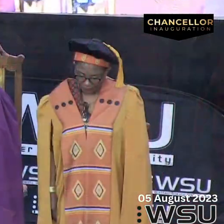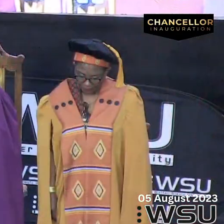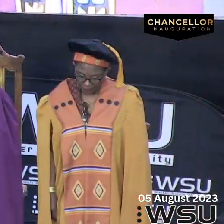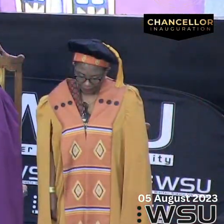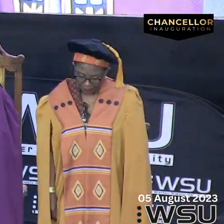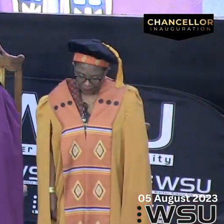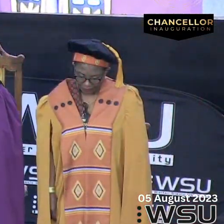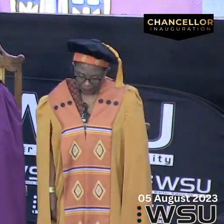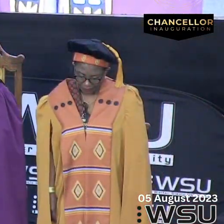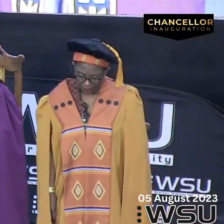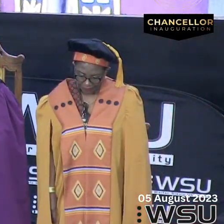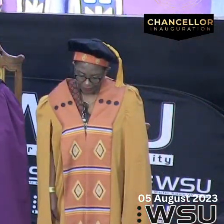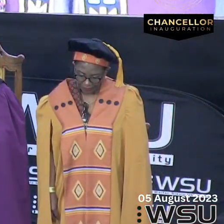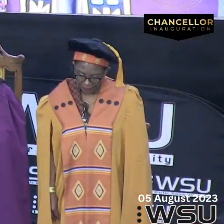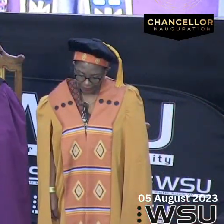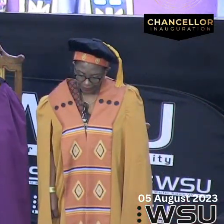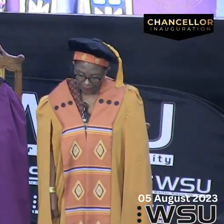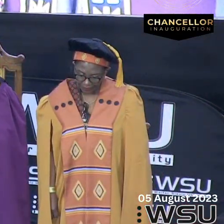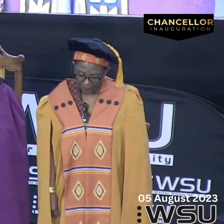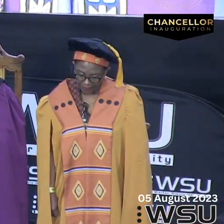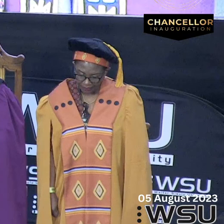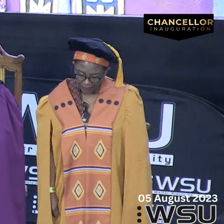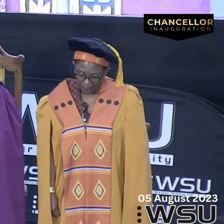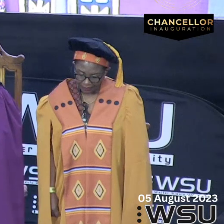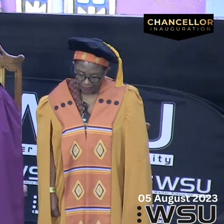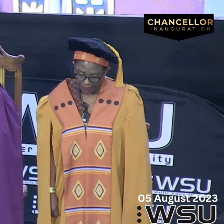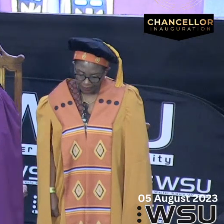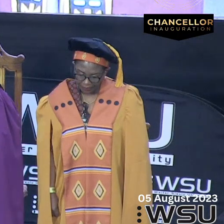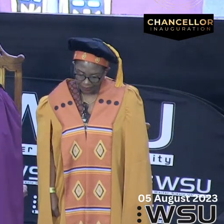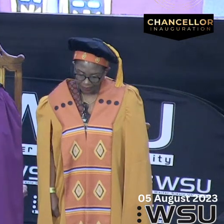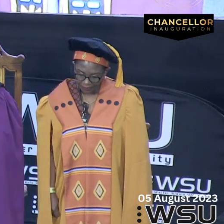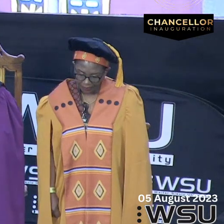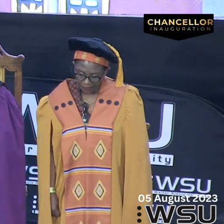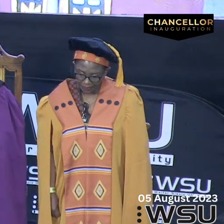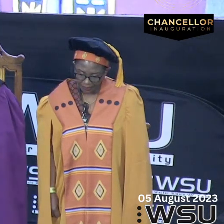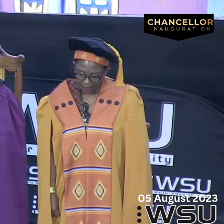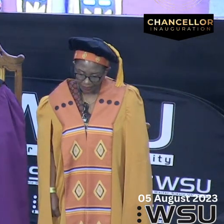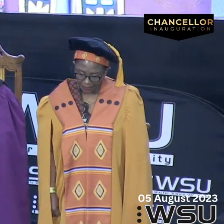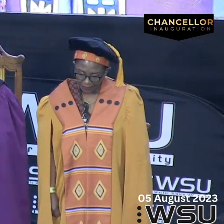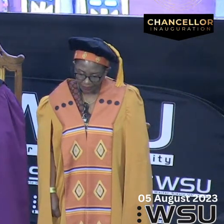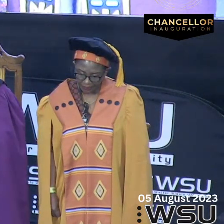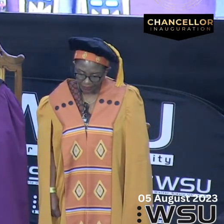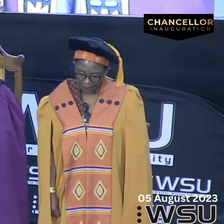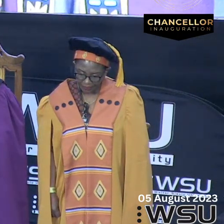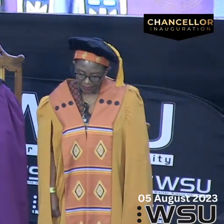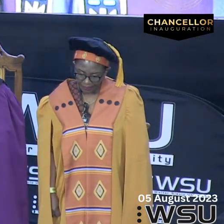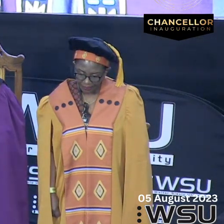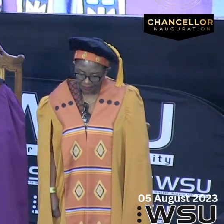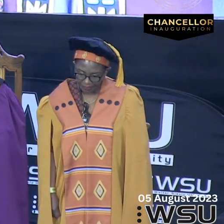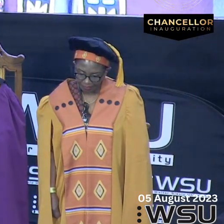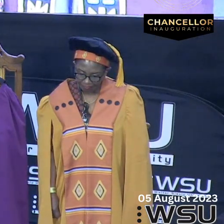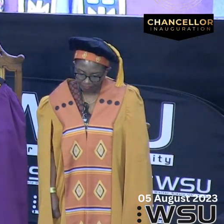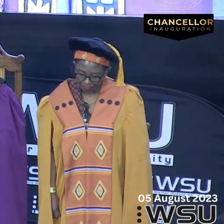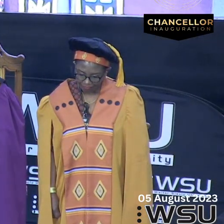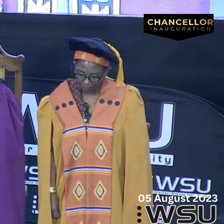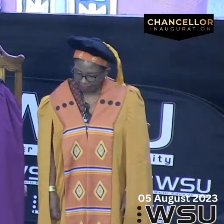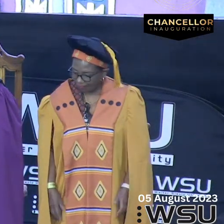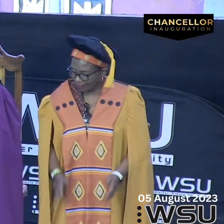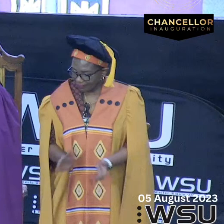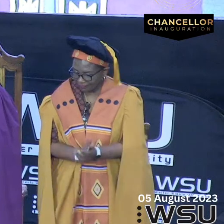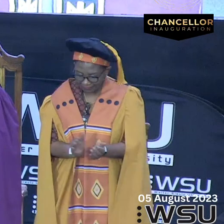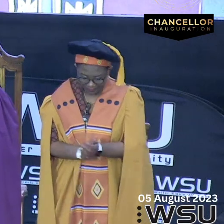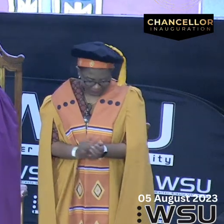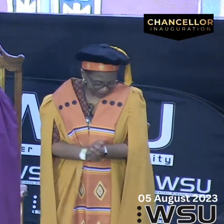By the virtue of the powers vested in me, I declare the Chancellor Inauguration Ceremony closed.